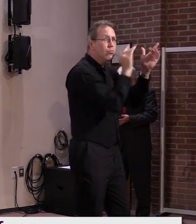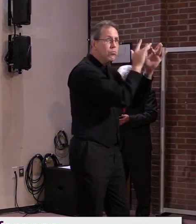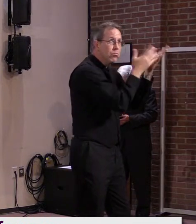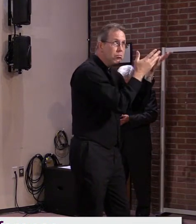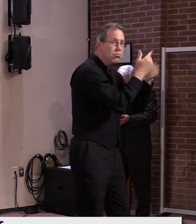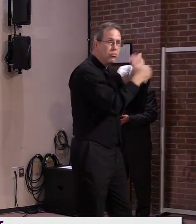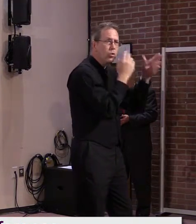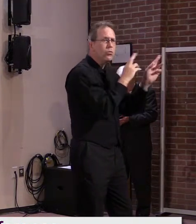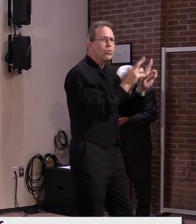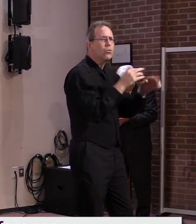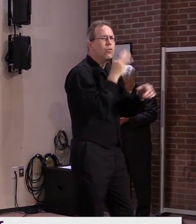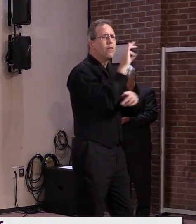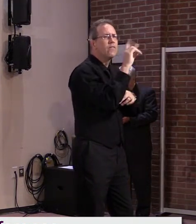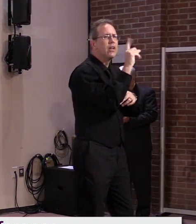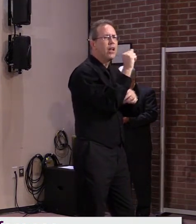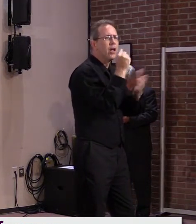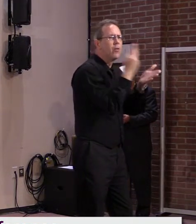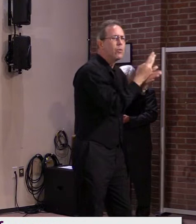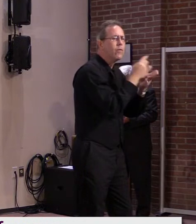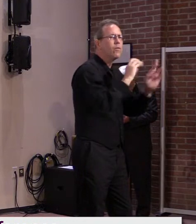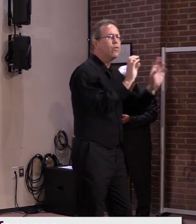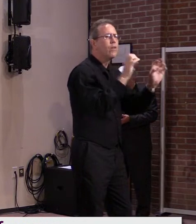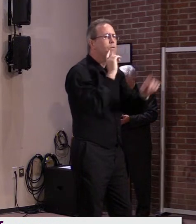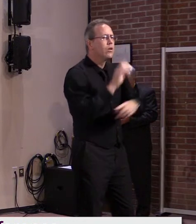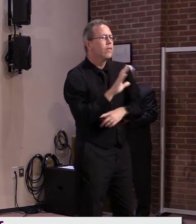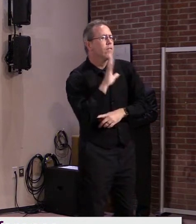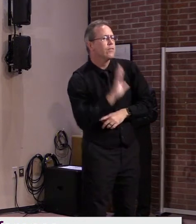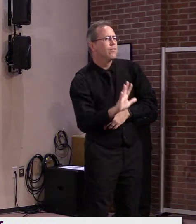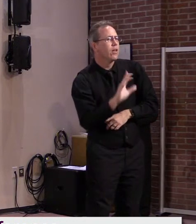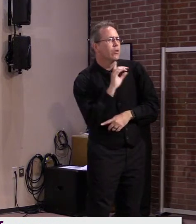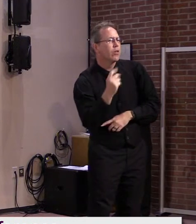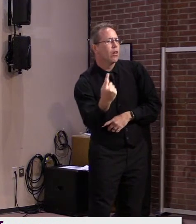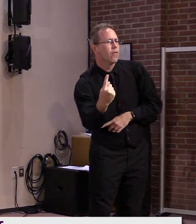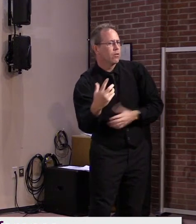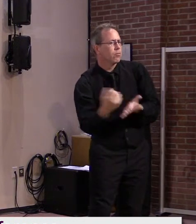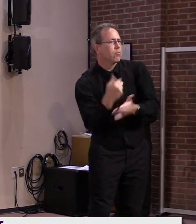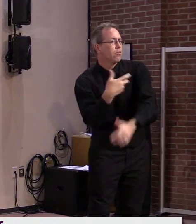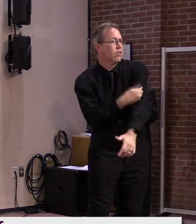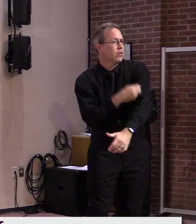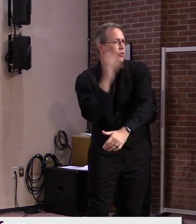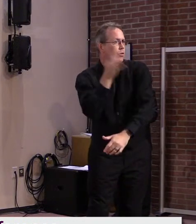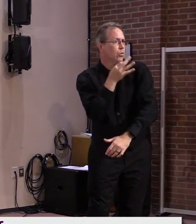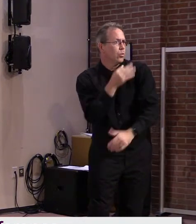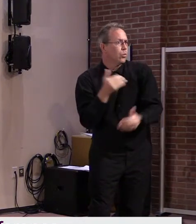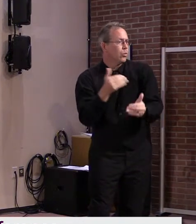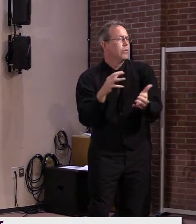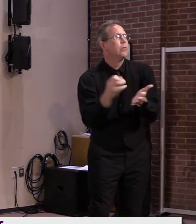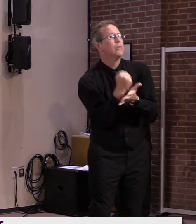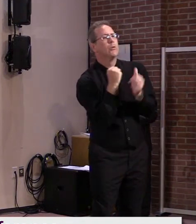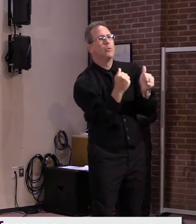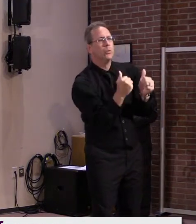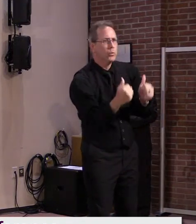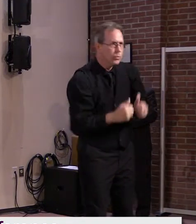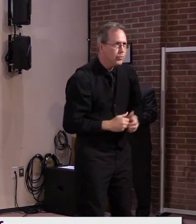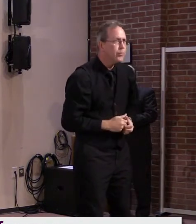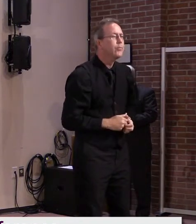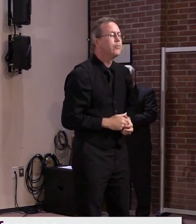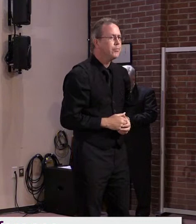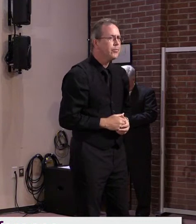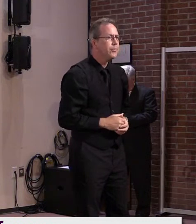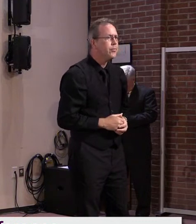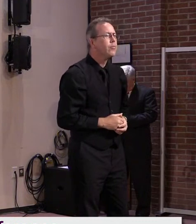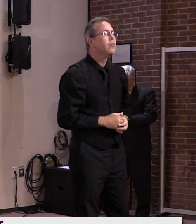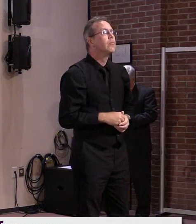use authorization for that age group very soon. As we've discussed, this will be a game changer for